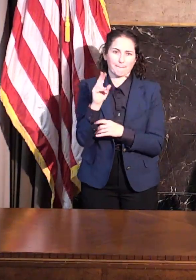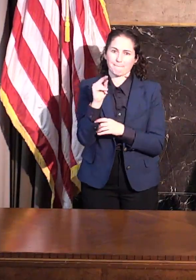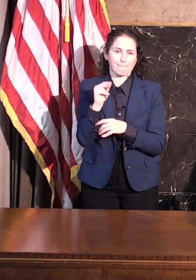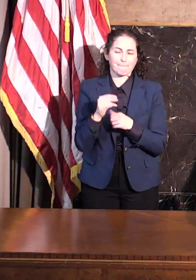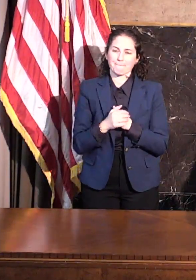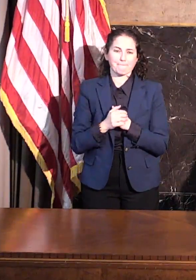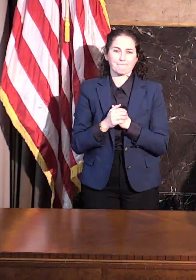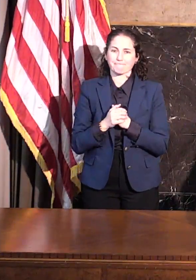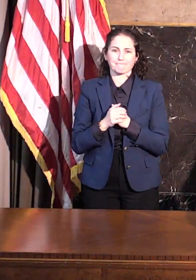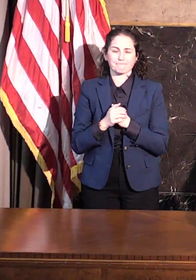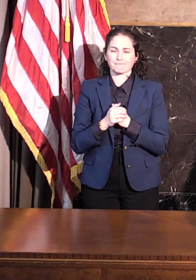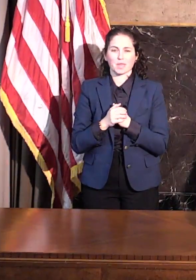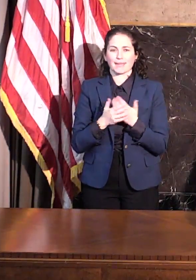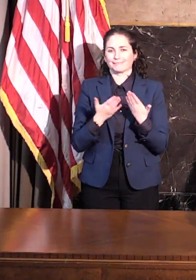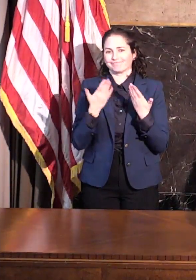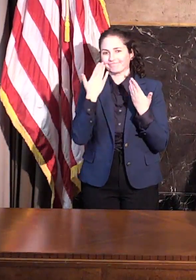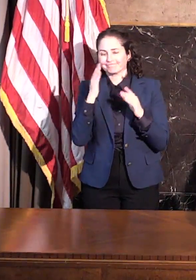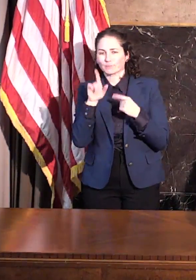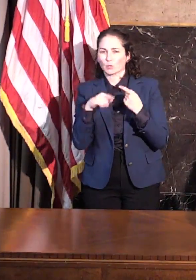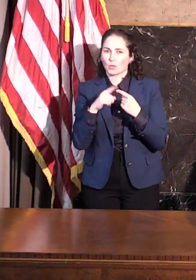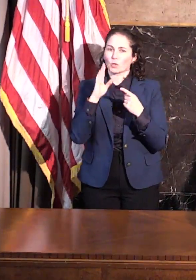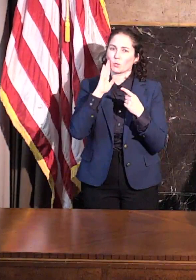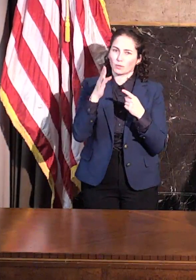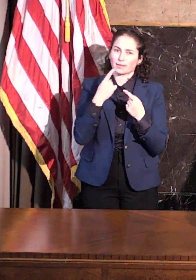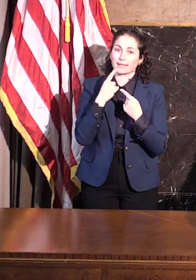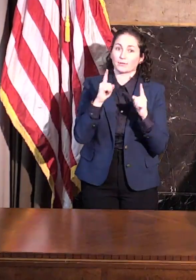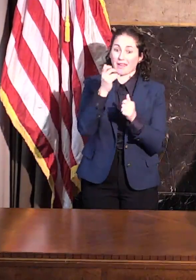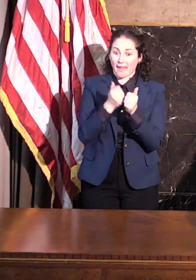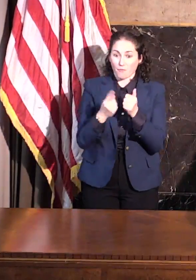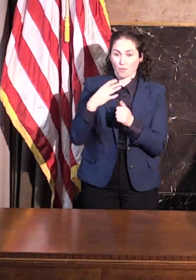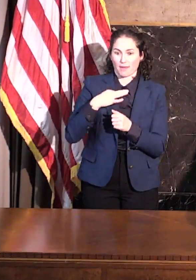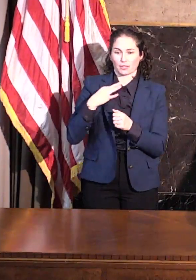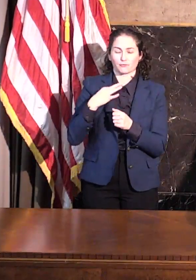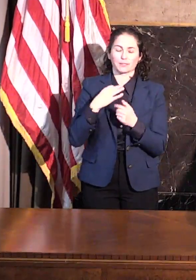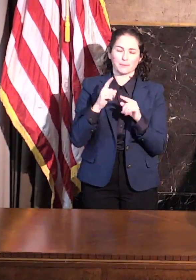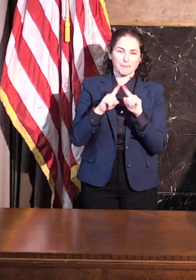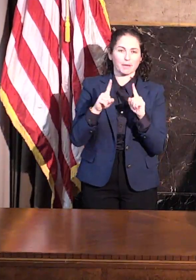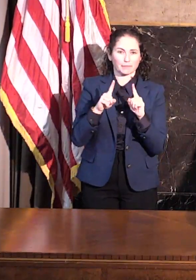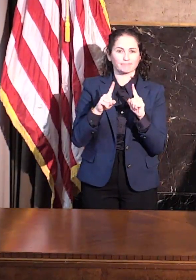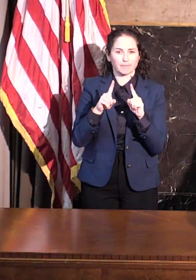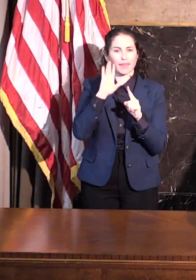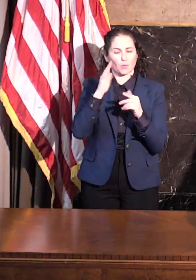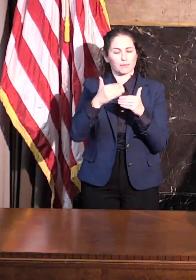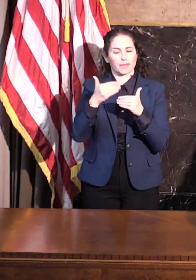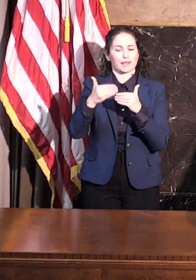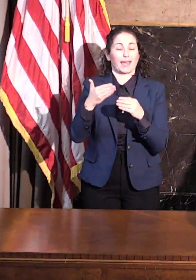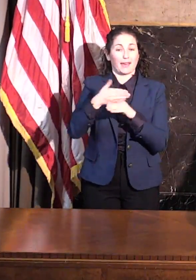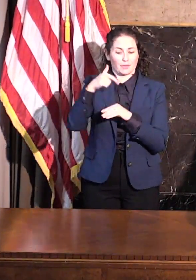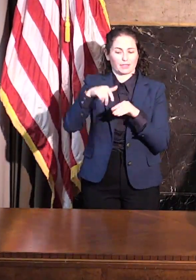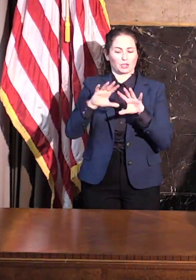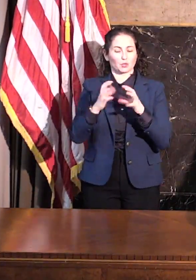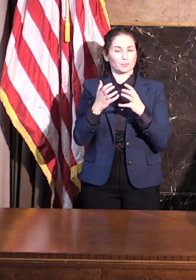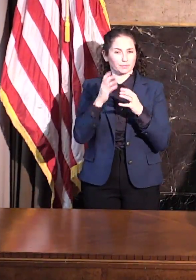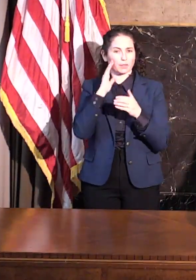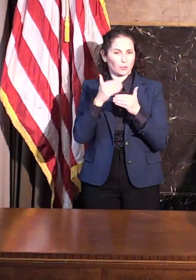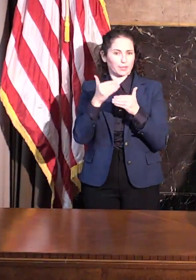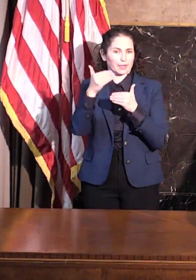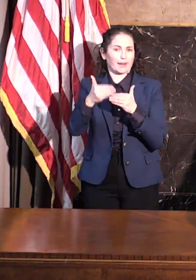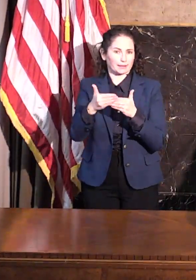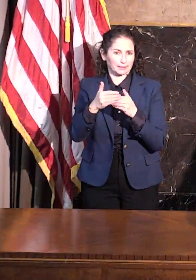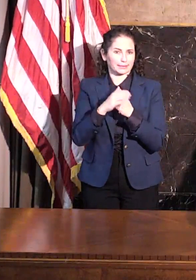say everybody in Louisiana who's 16 and older who wants to have the vaccine and hasn't had it yet, you're now